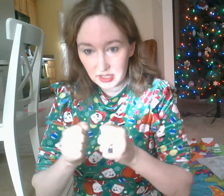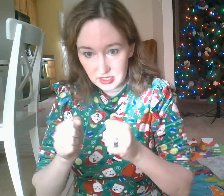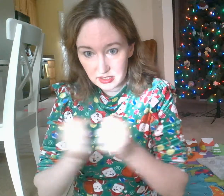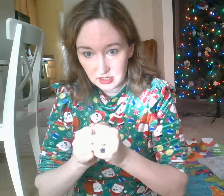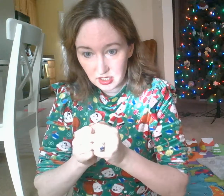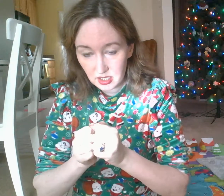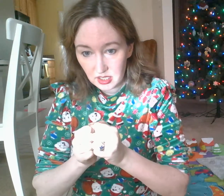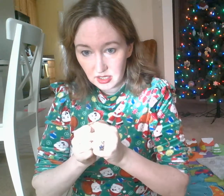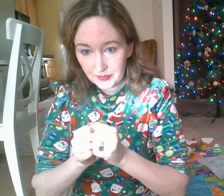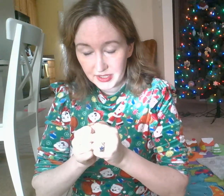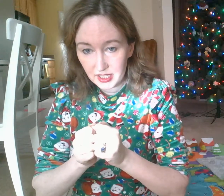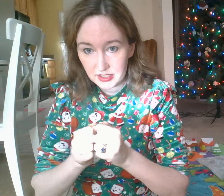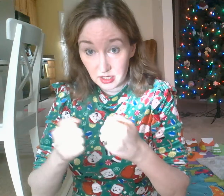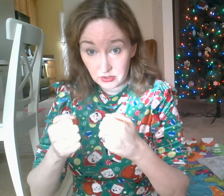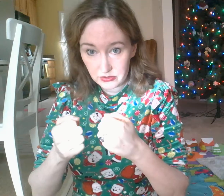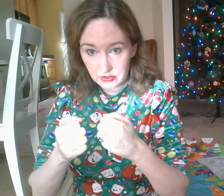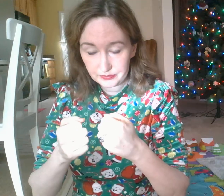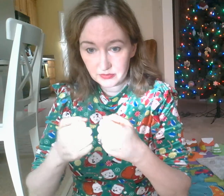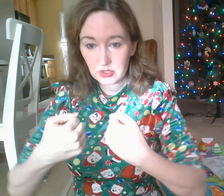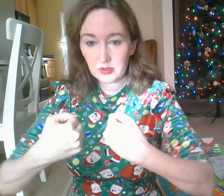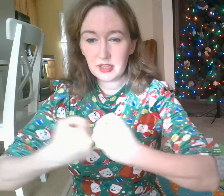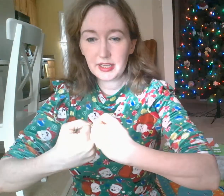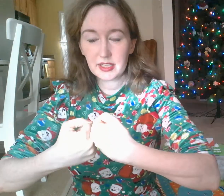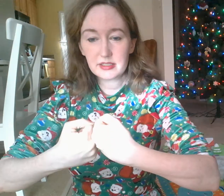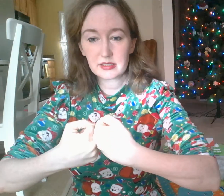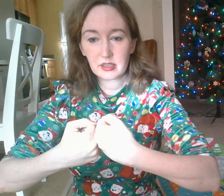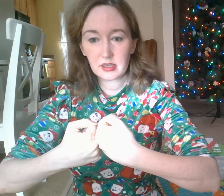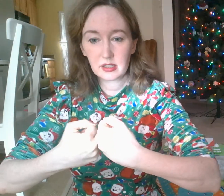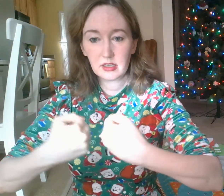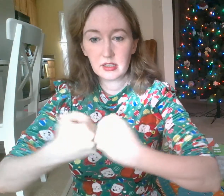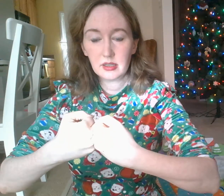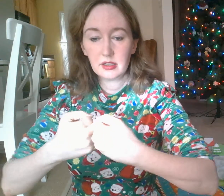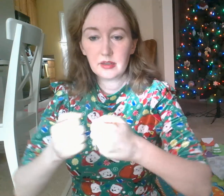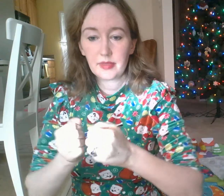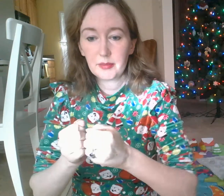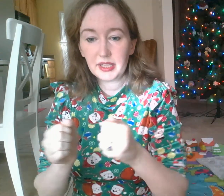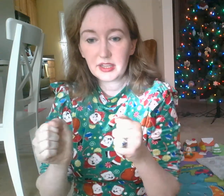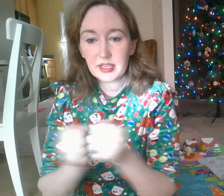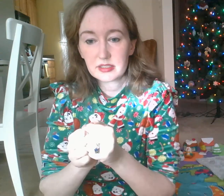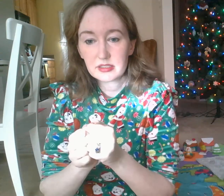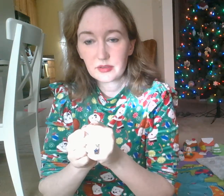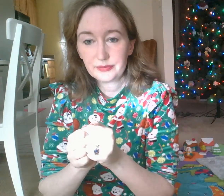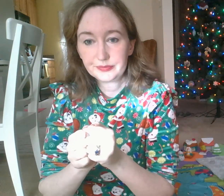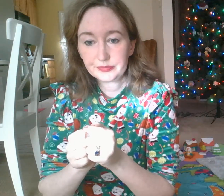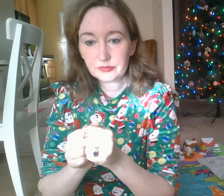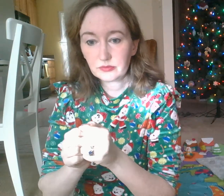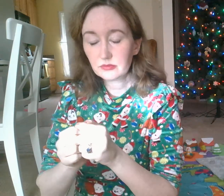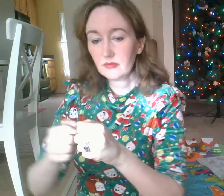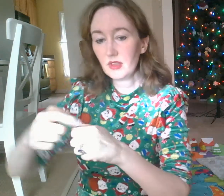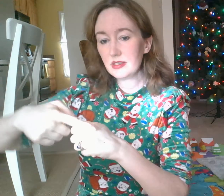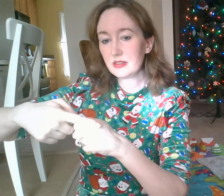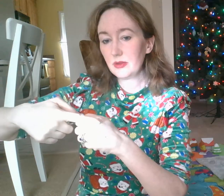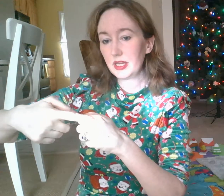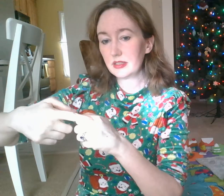this at the knuckles. So not like this, but like this. So that